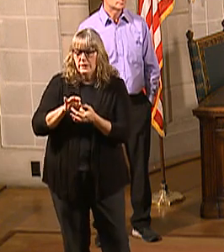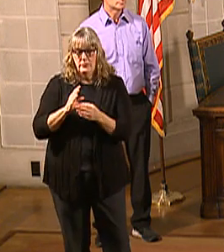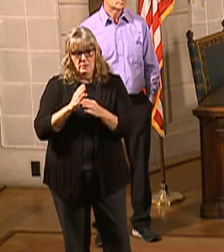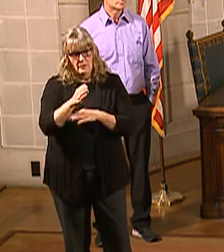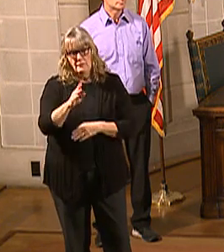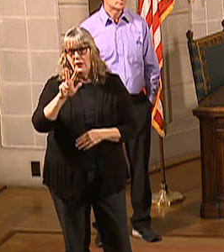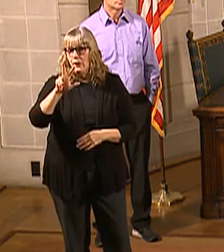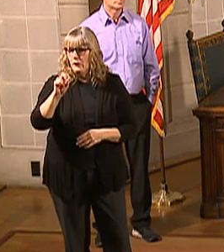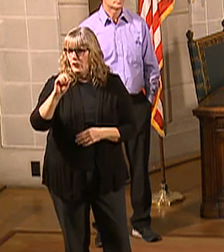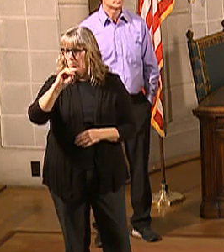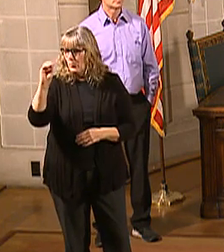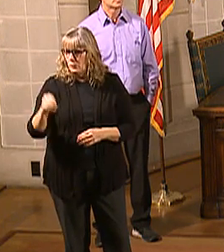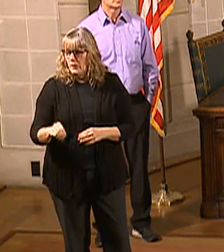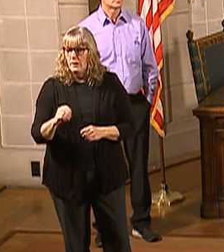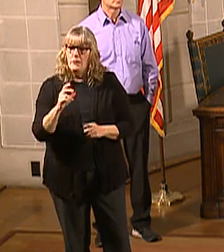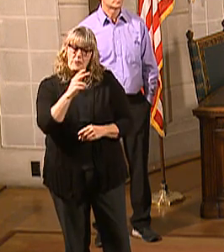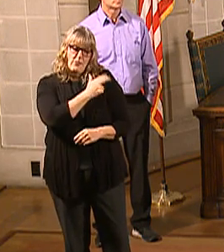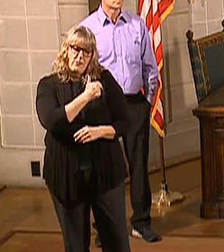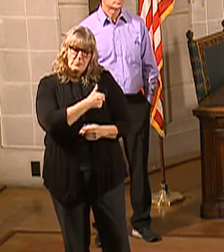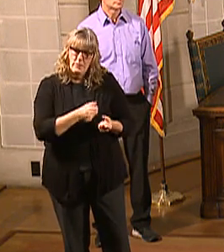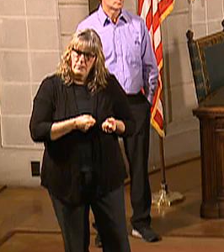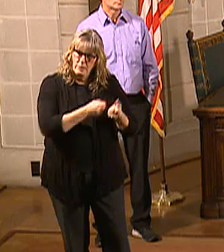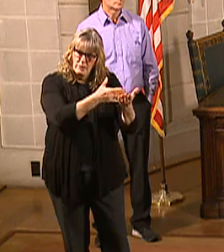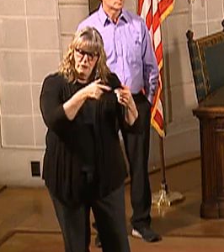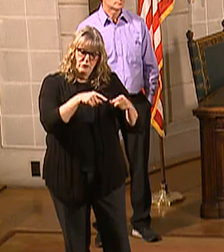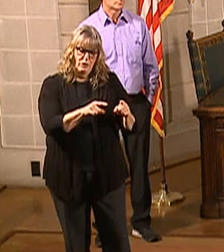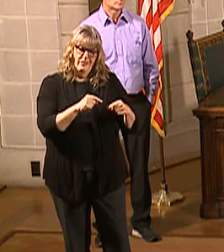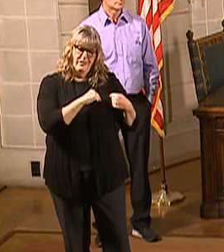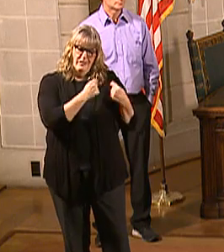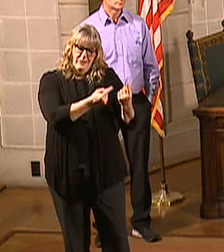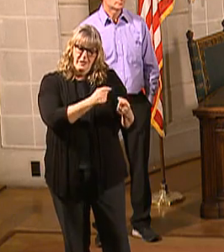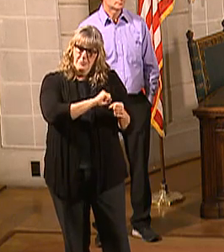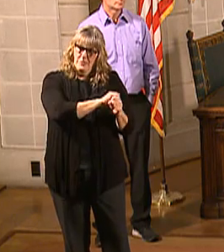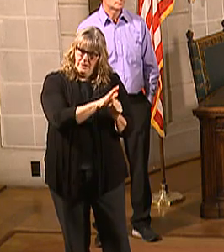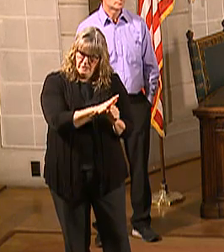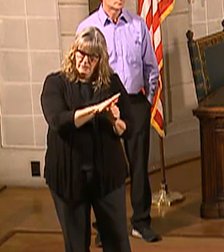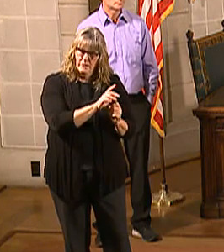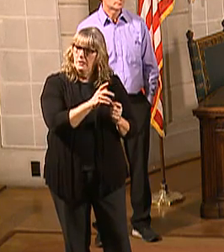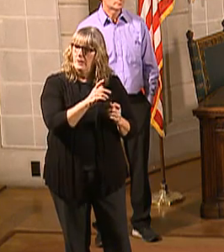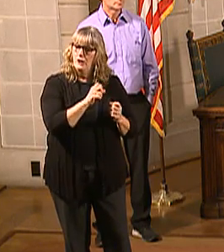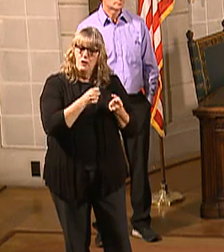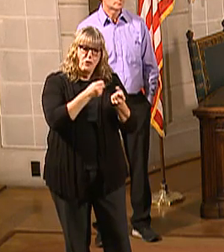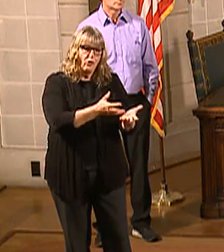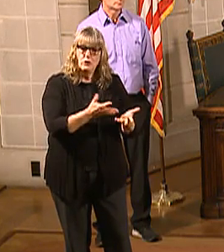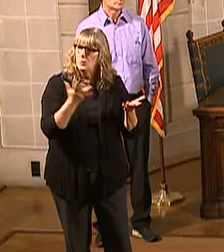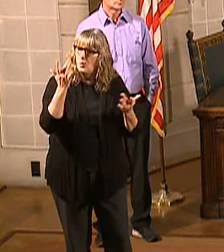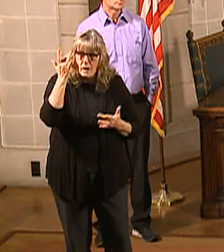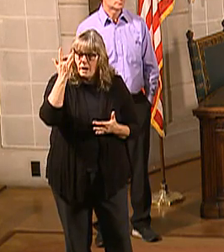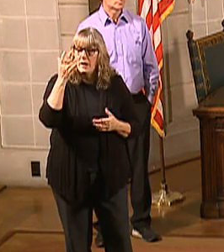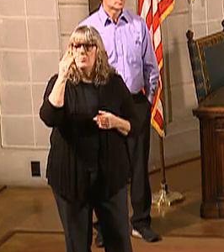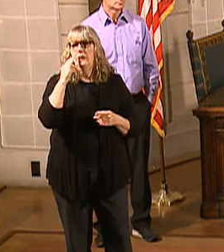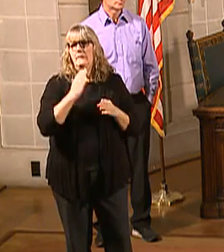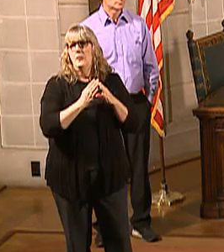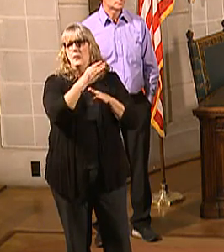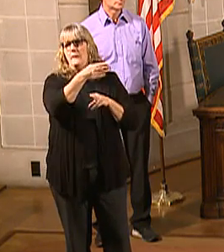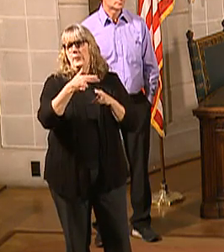over 30% of hospitalizations during this pandemic were attributed to overweight